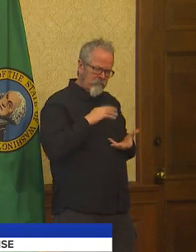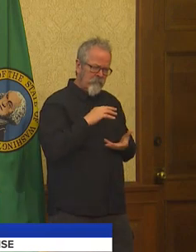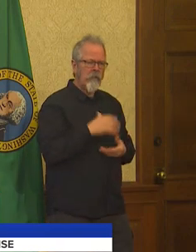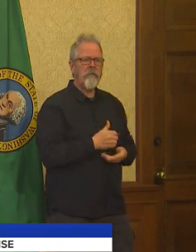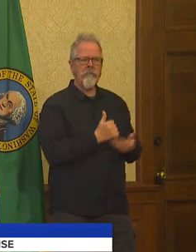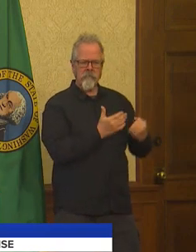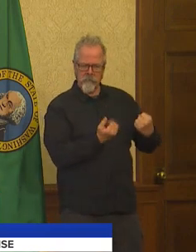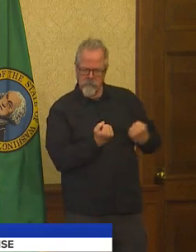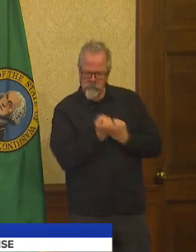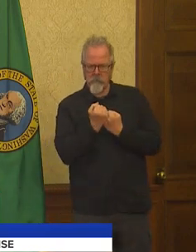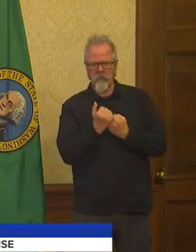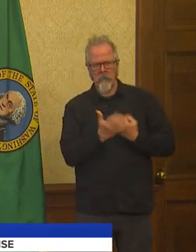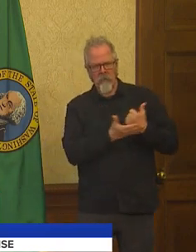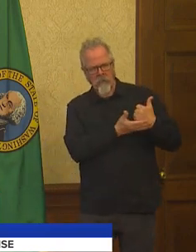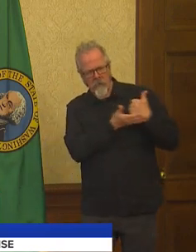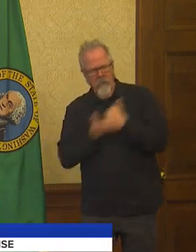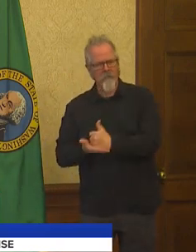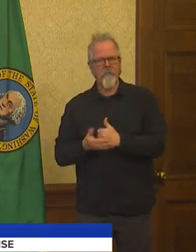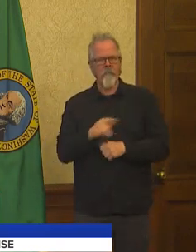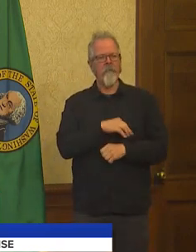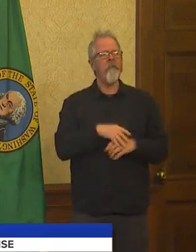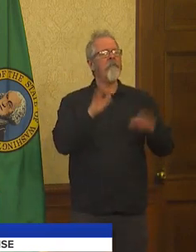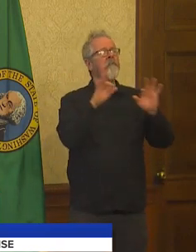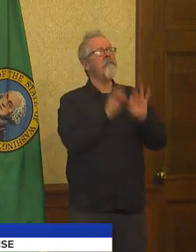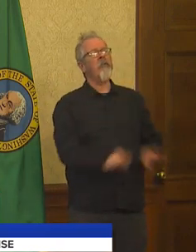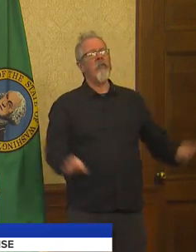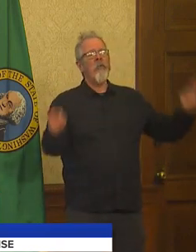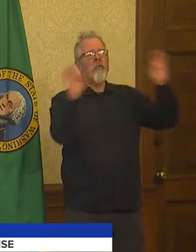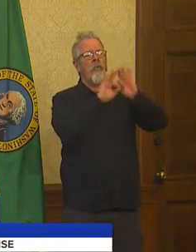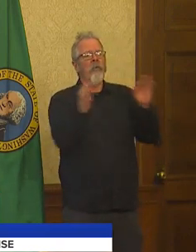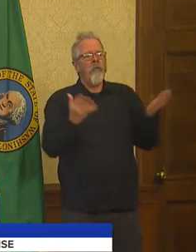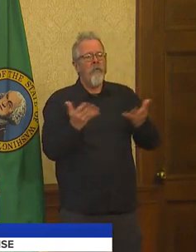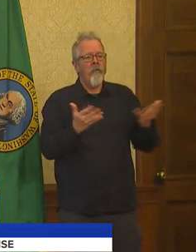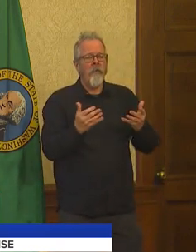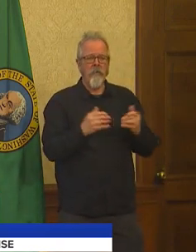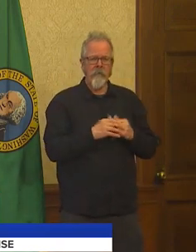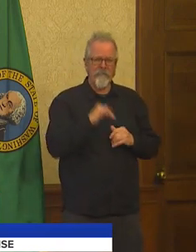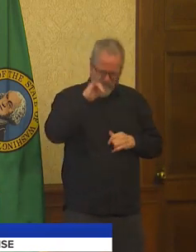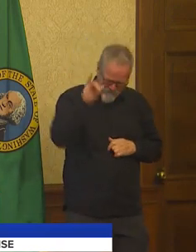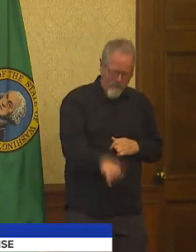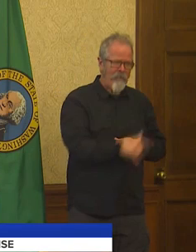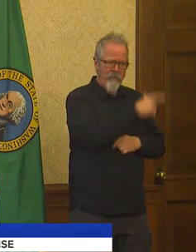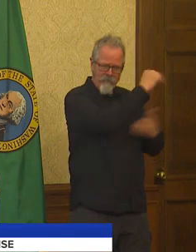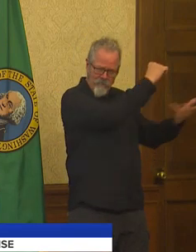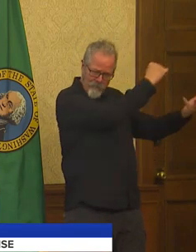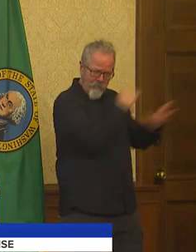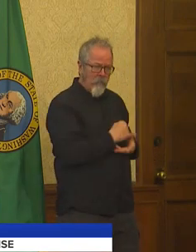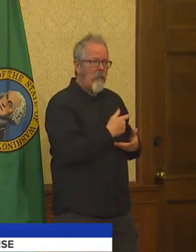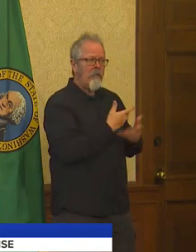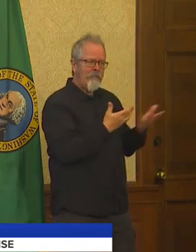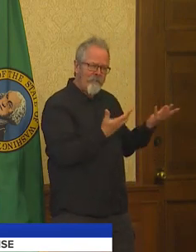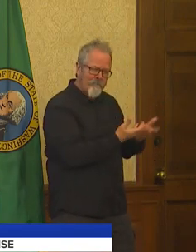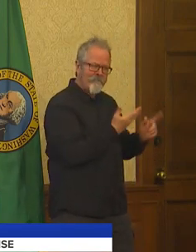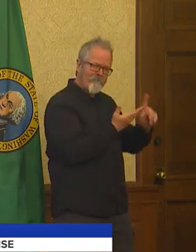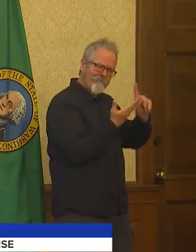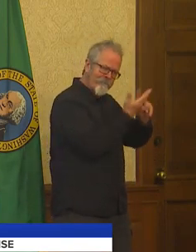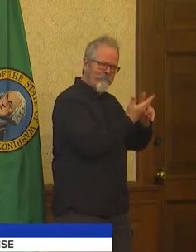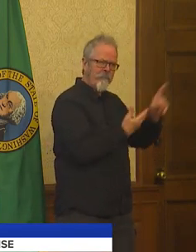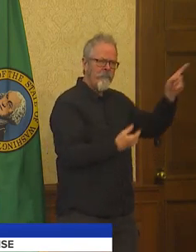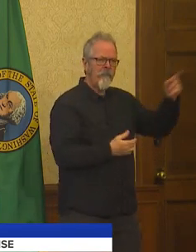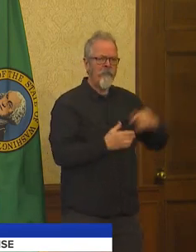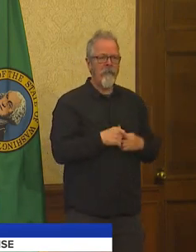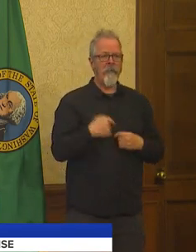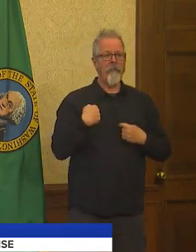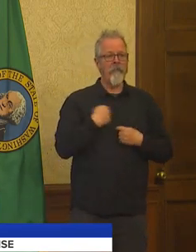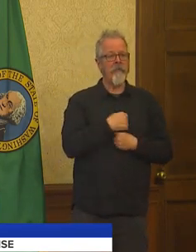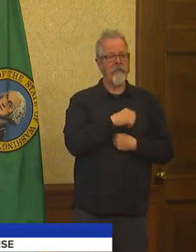services. And we are hopeful that Congress will roundly reject Senator McConnell's suggestion that the way to deal with this is to allow states